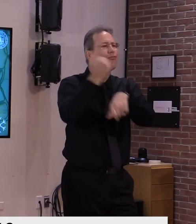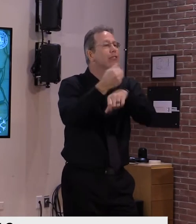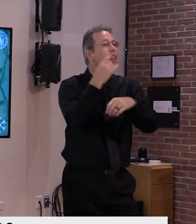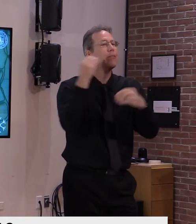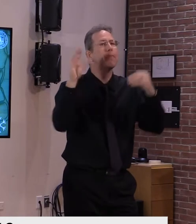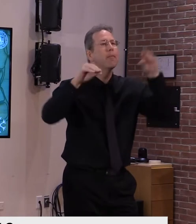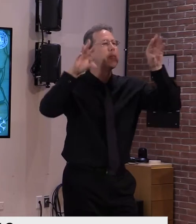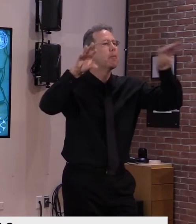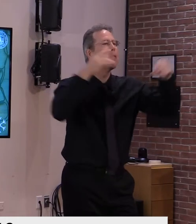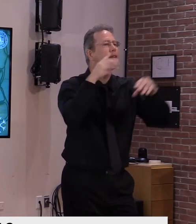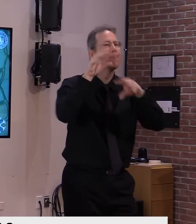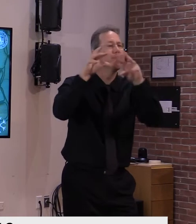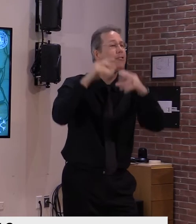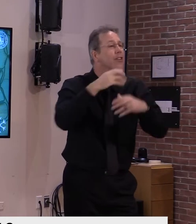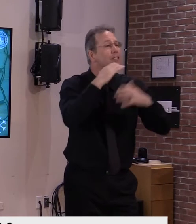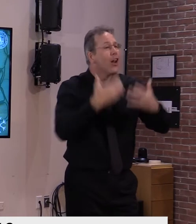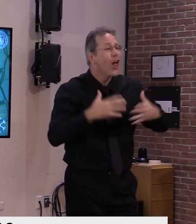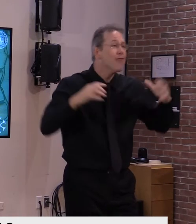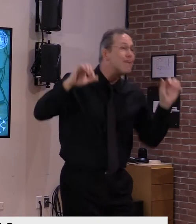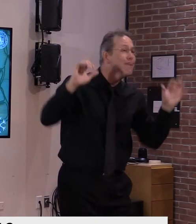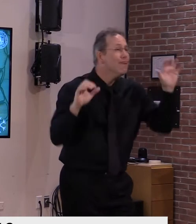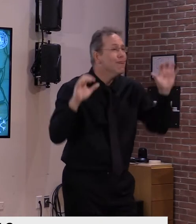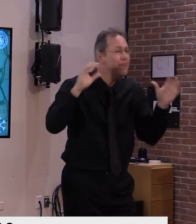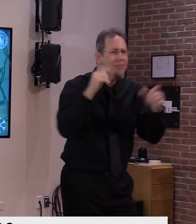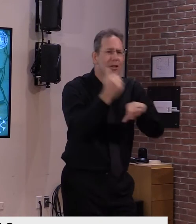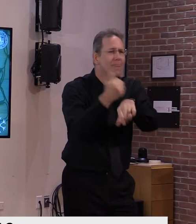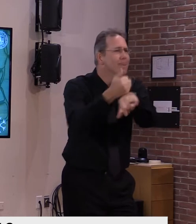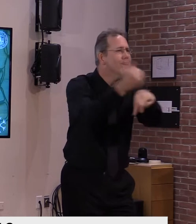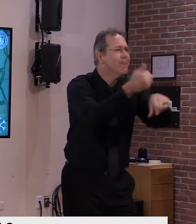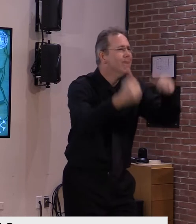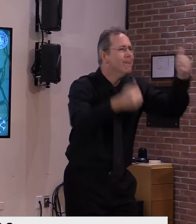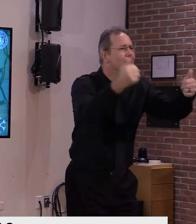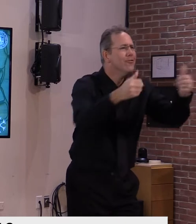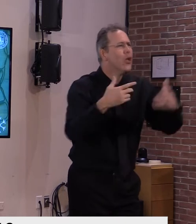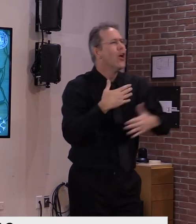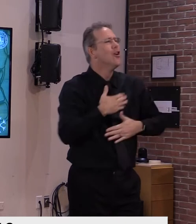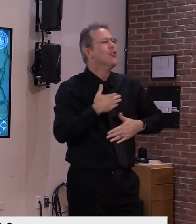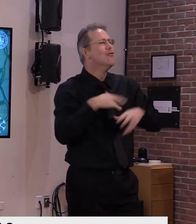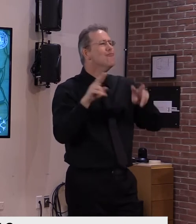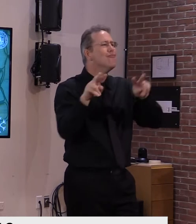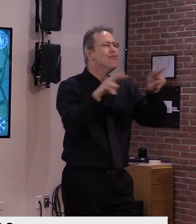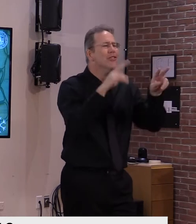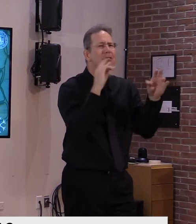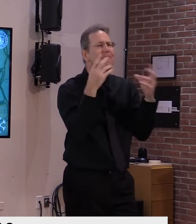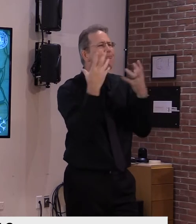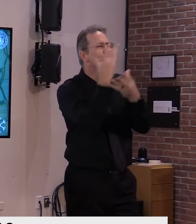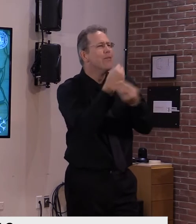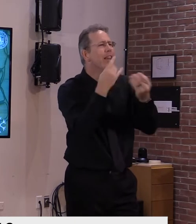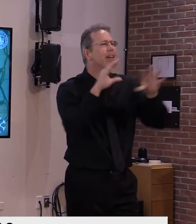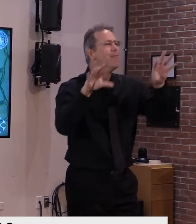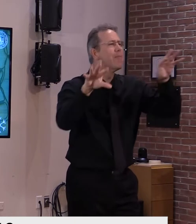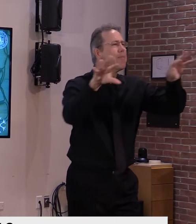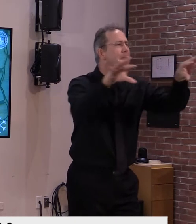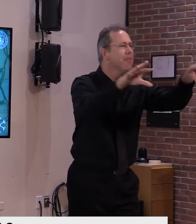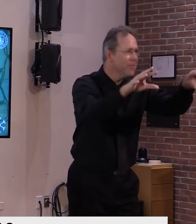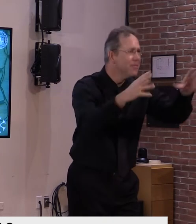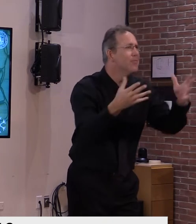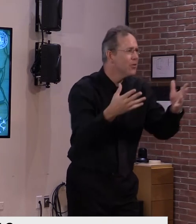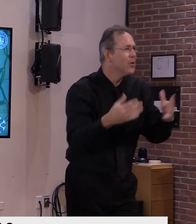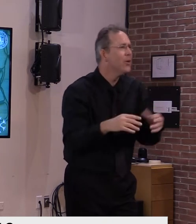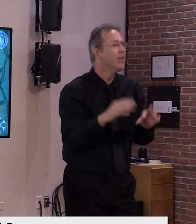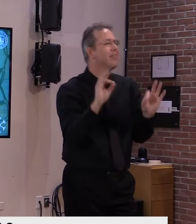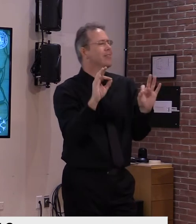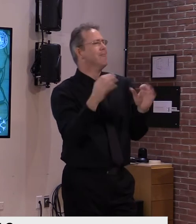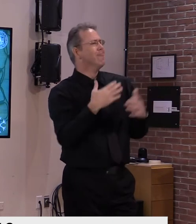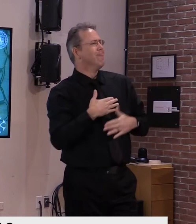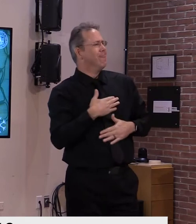able, to decorate your homes and businesses with holiday decorations and lights, starting this weekend and throughout the holiday